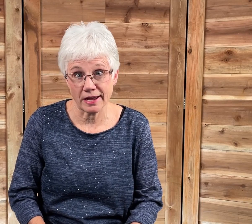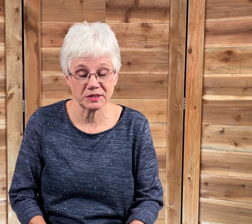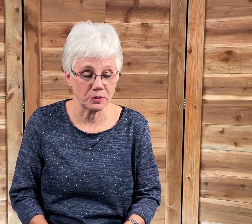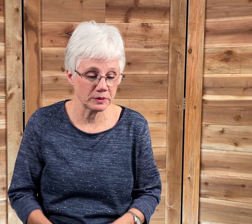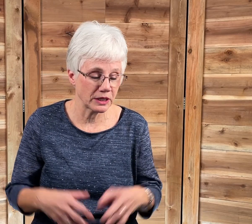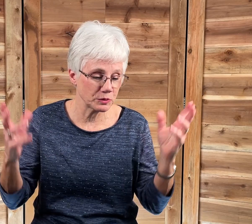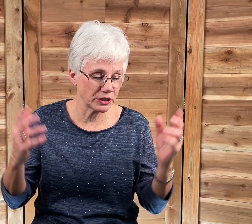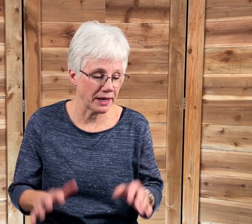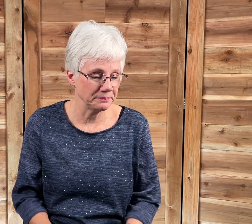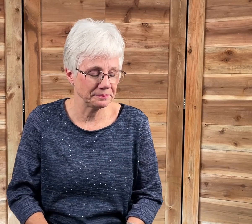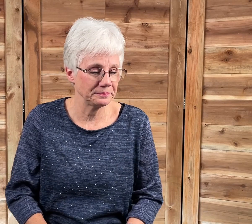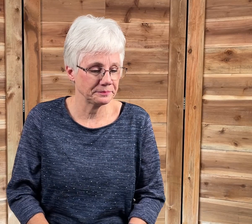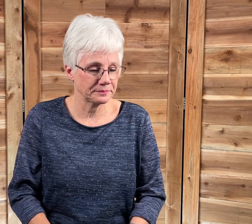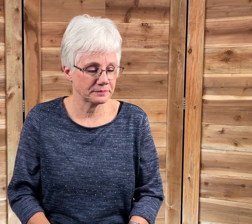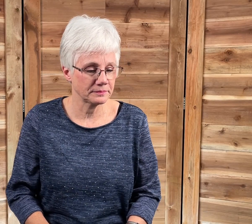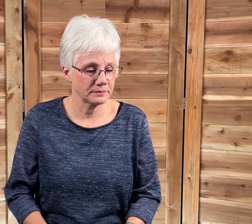It's fast, so catch what you can.